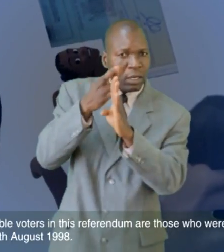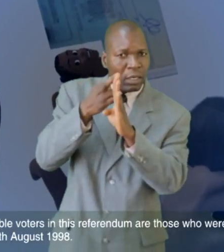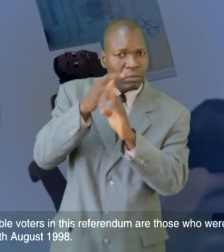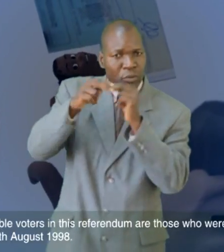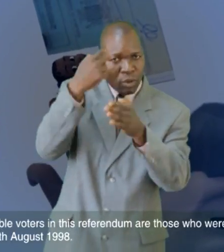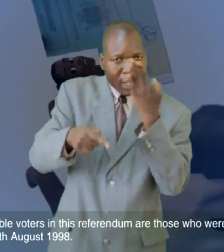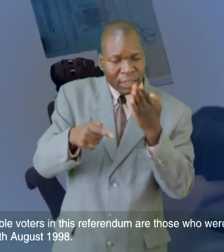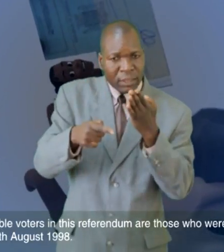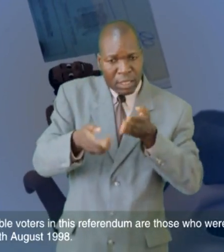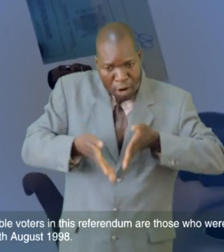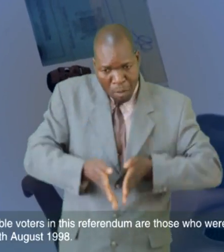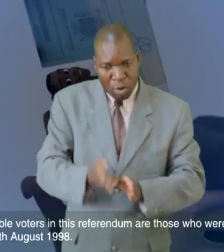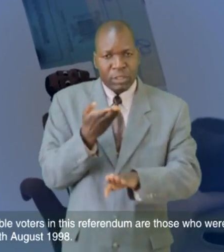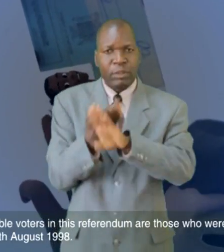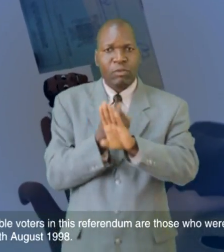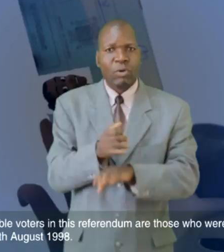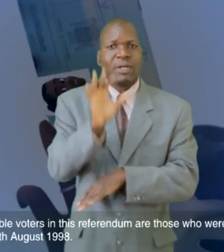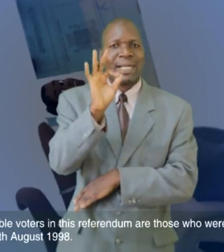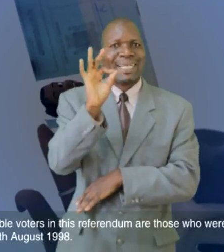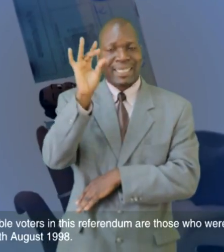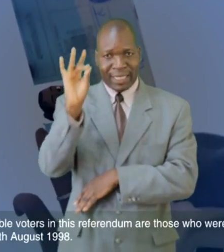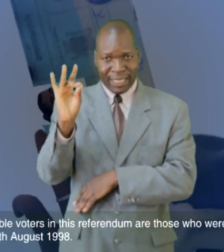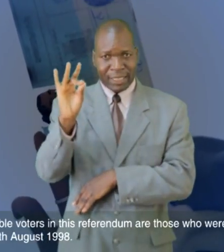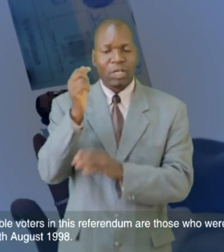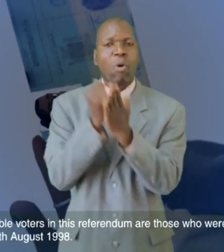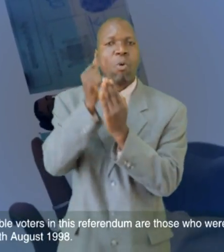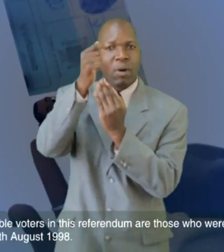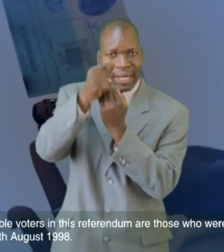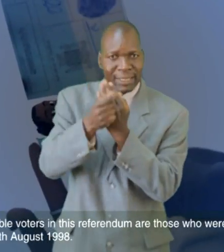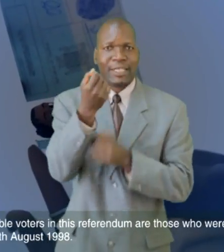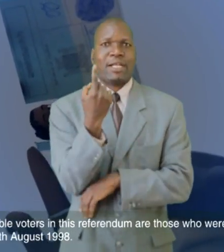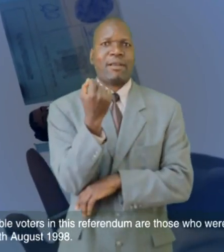were born on or before 11th August 1998.